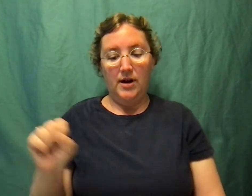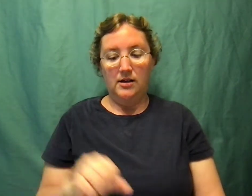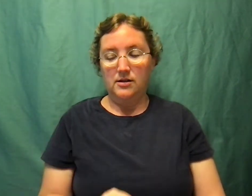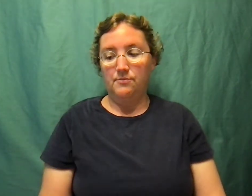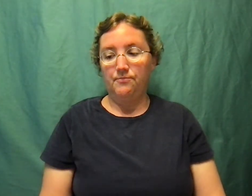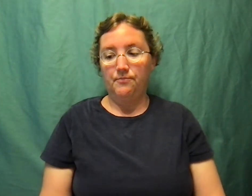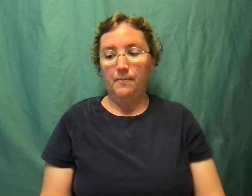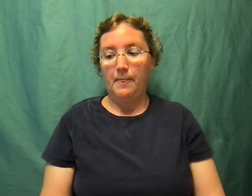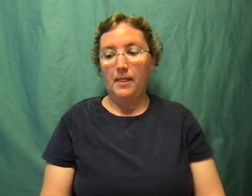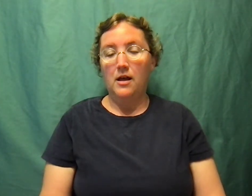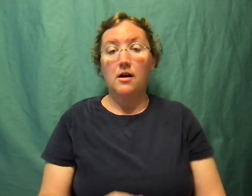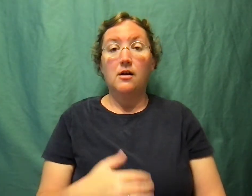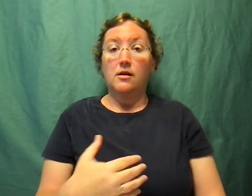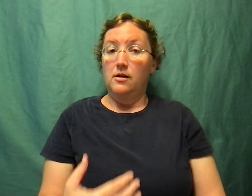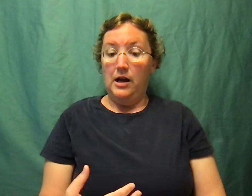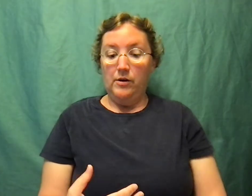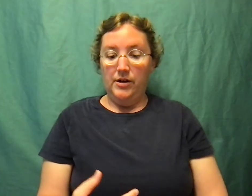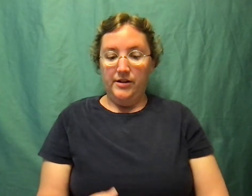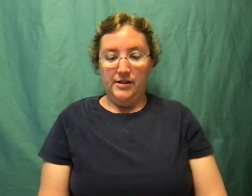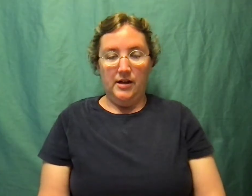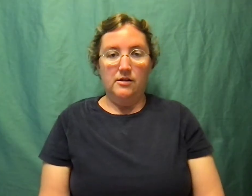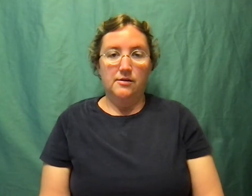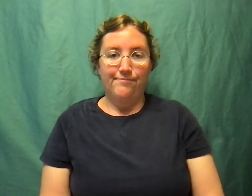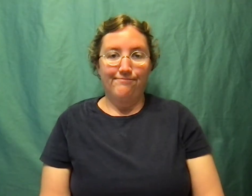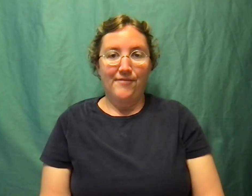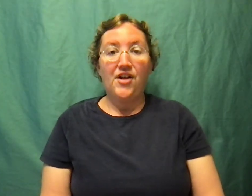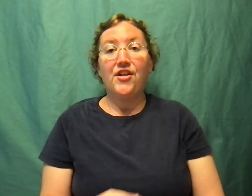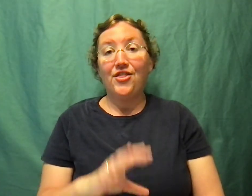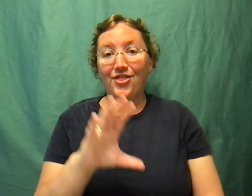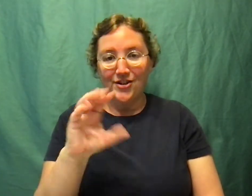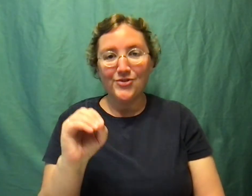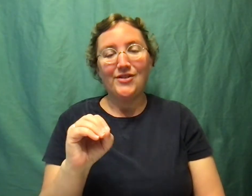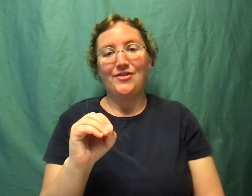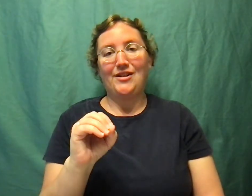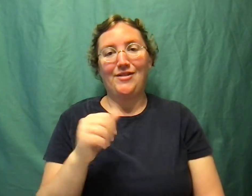US. Now on to the states. There's 50 of them.